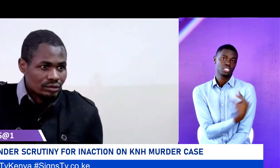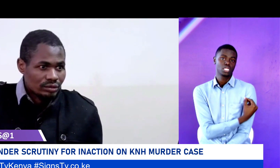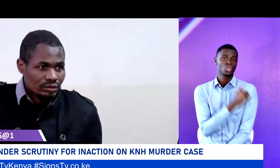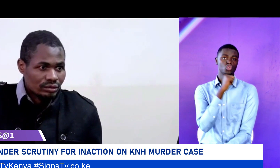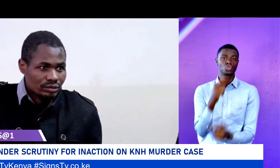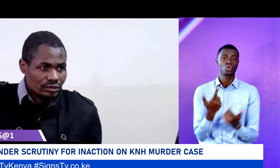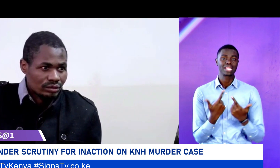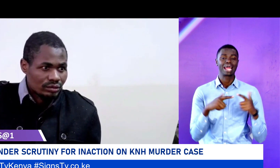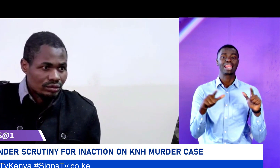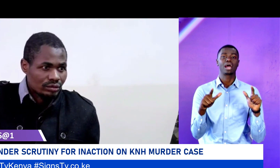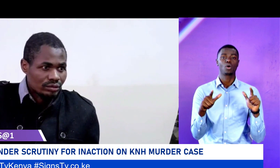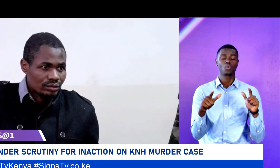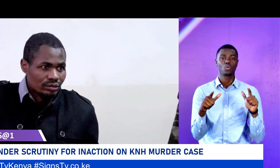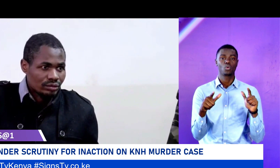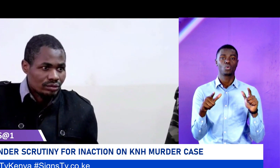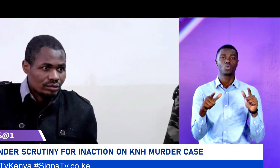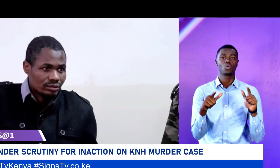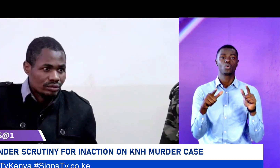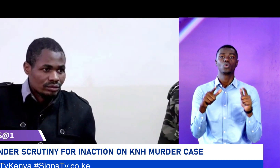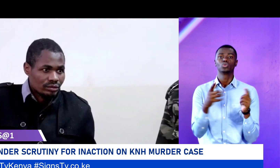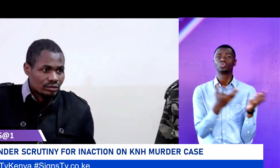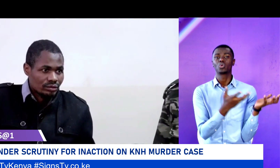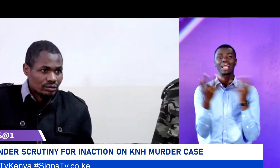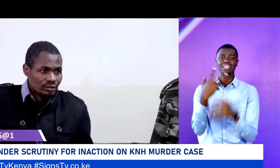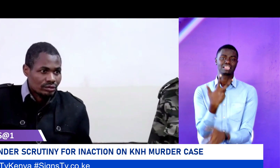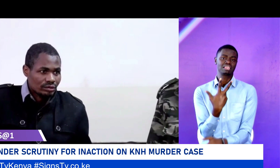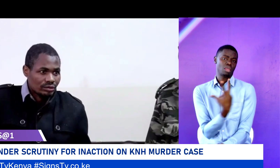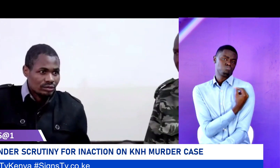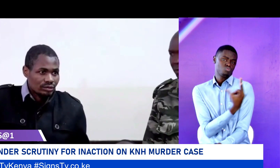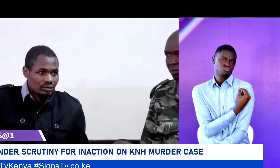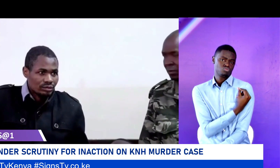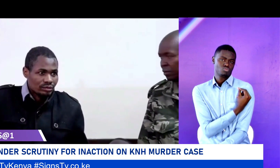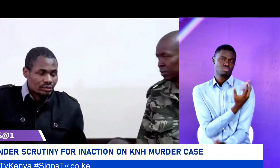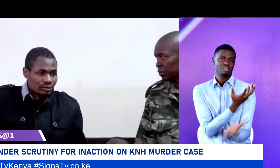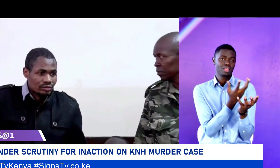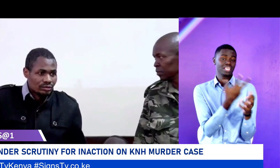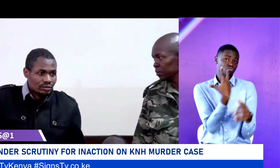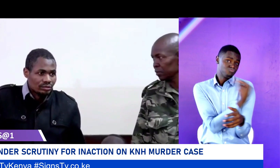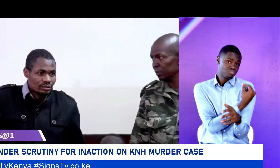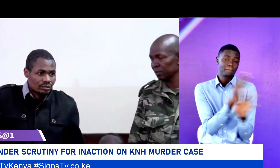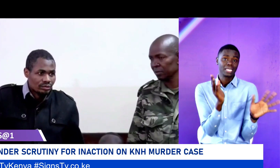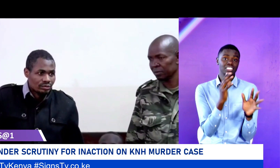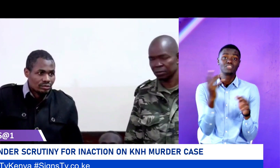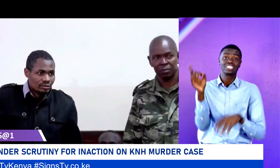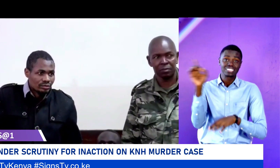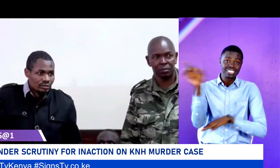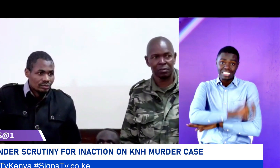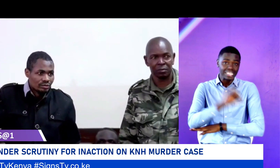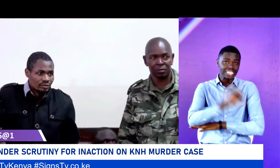him to carry the needles with him. Inject in the clinic. If it's daily, let him not carry the needles to